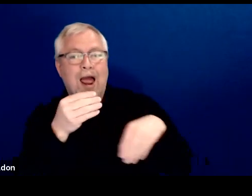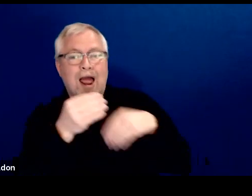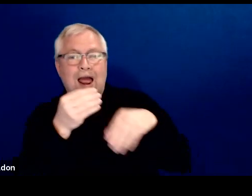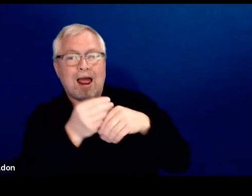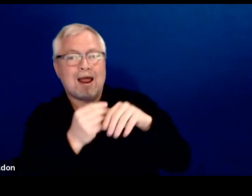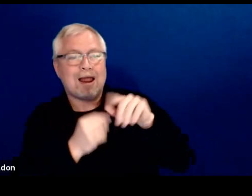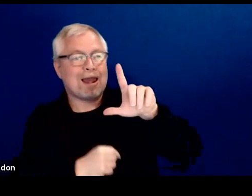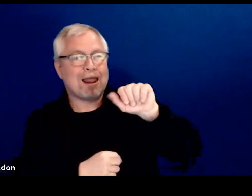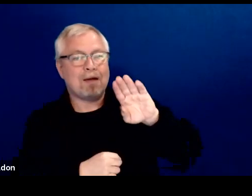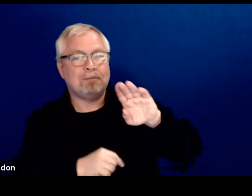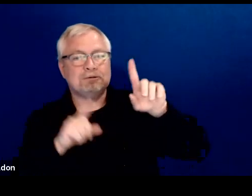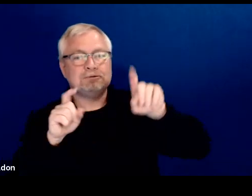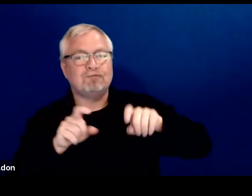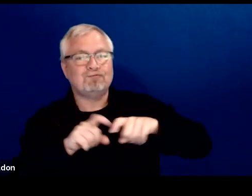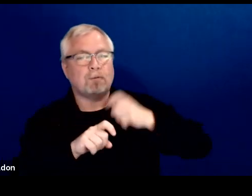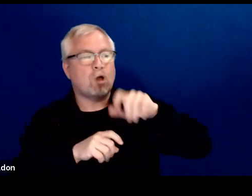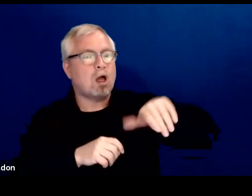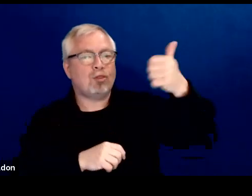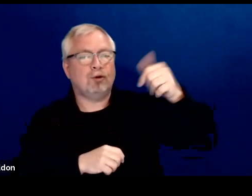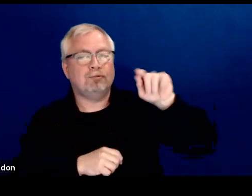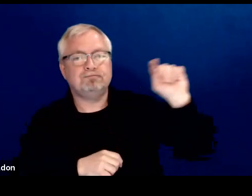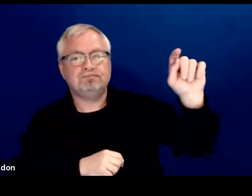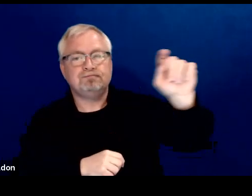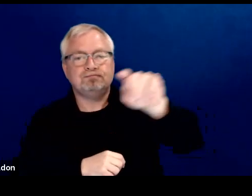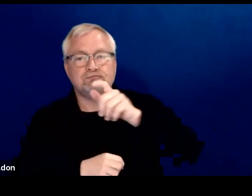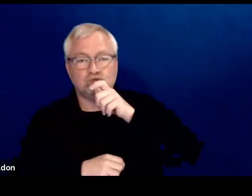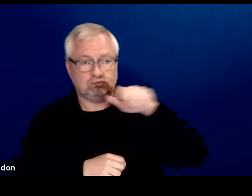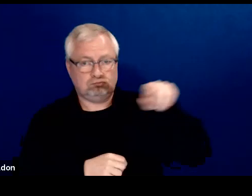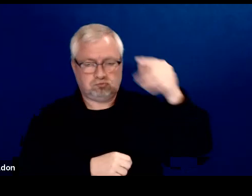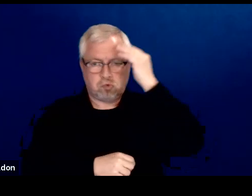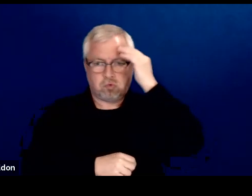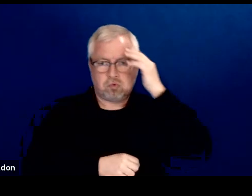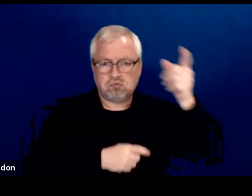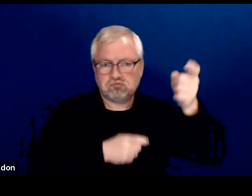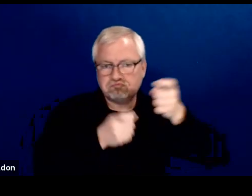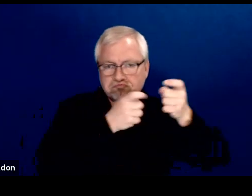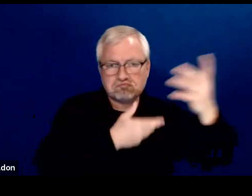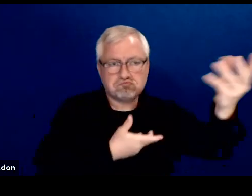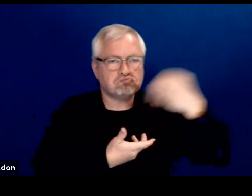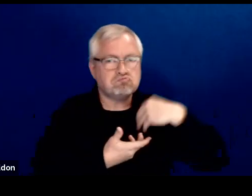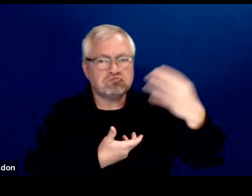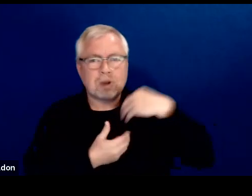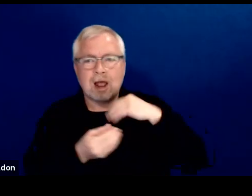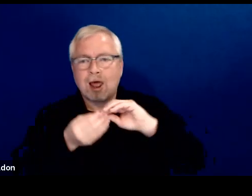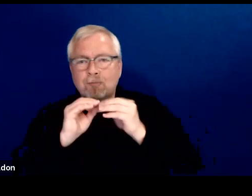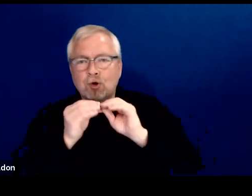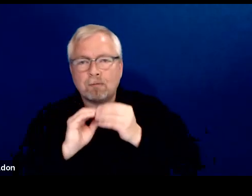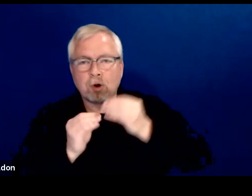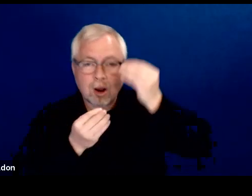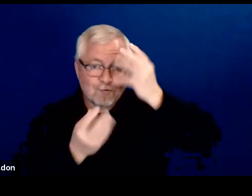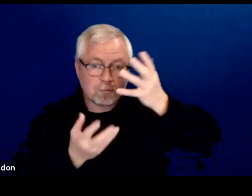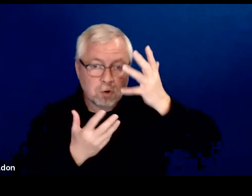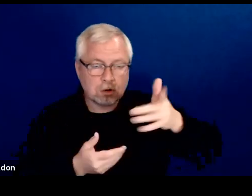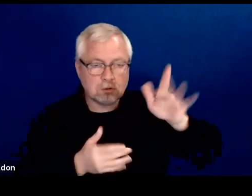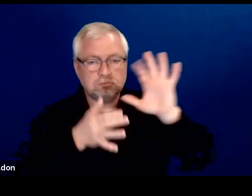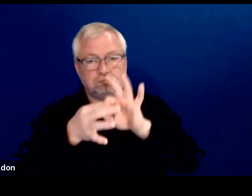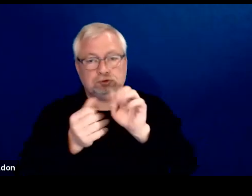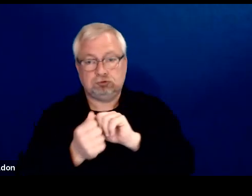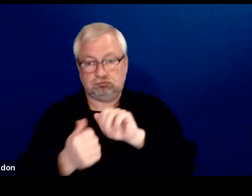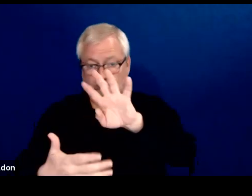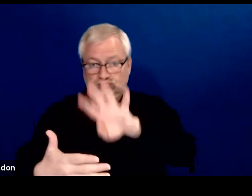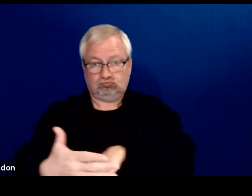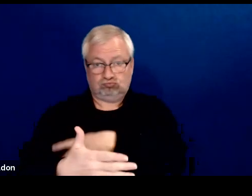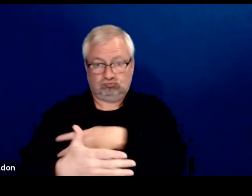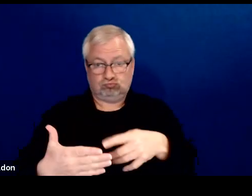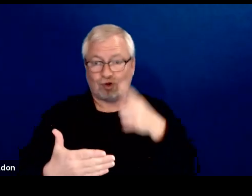handle on what we think the true burden of the disease is in Minnesota. The chart that the governor showed you was one of about 15 or